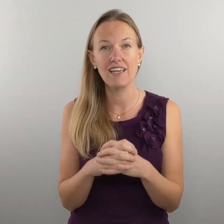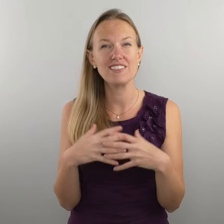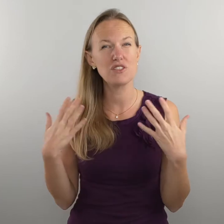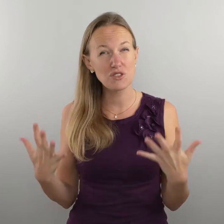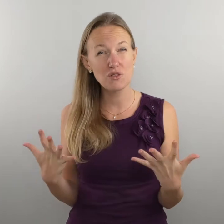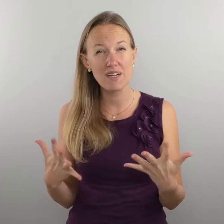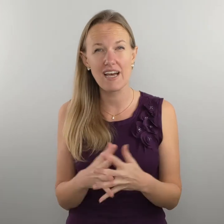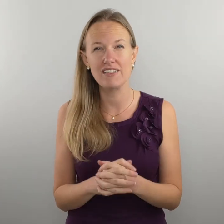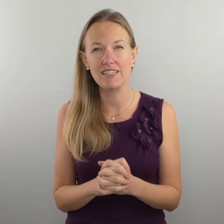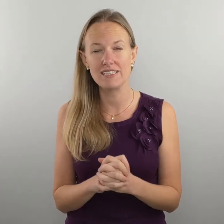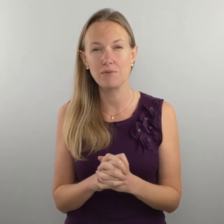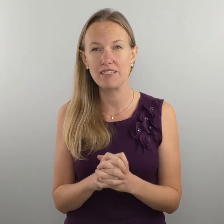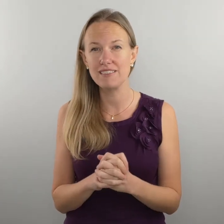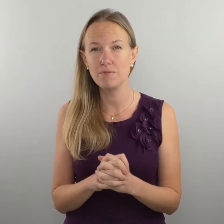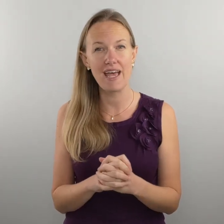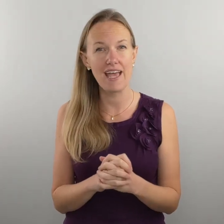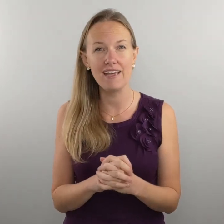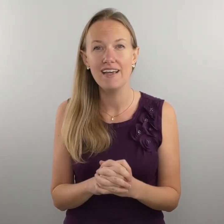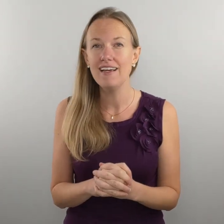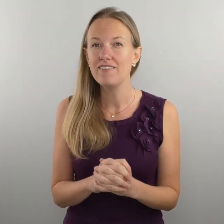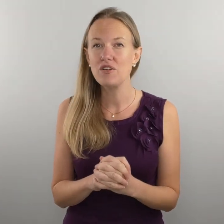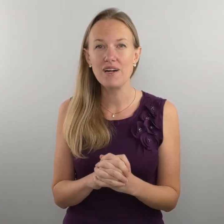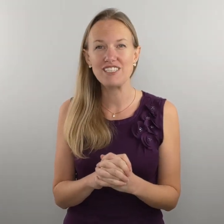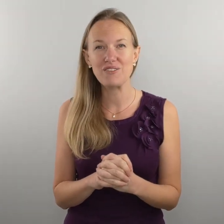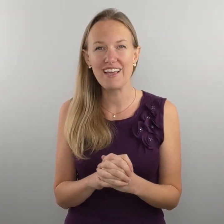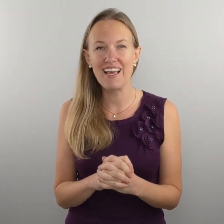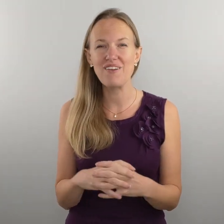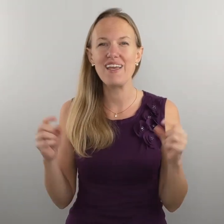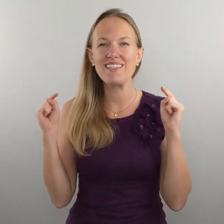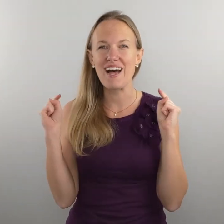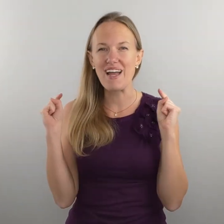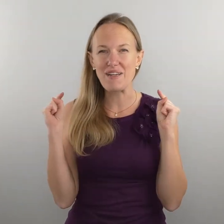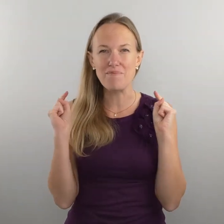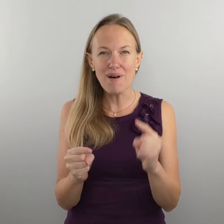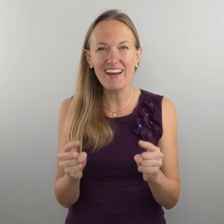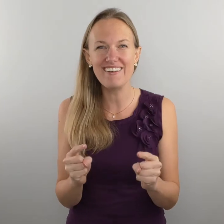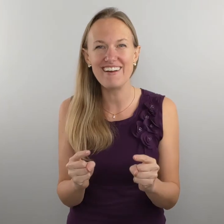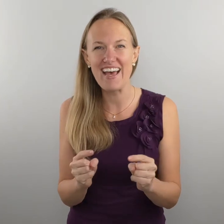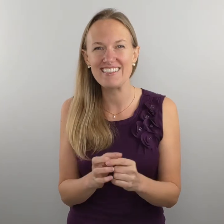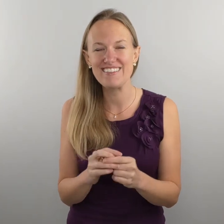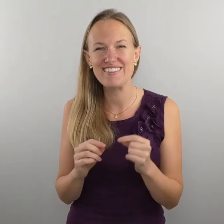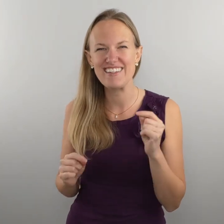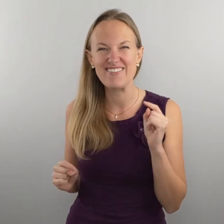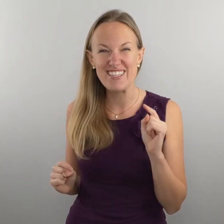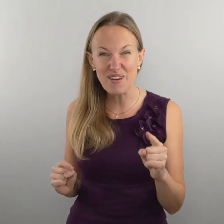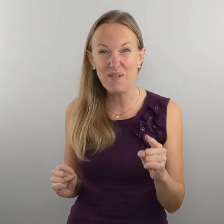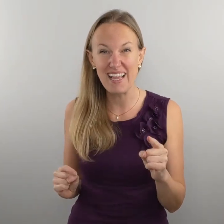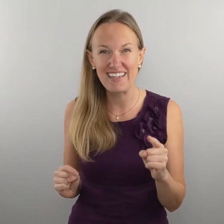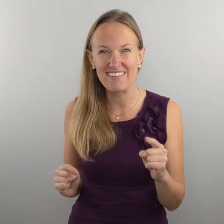so you do want to have a little experience, but hey, if you want to try it anyways, I admire your attitude and I'm so glad you're